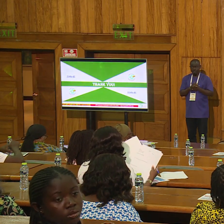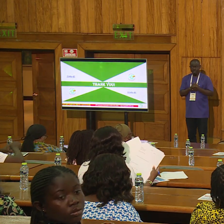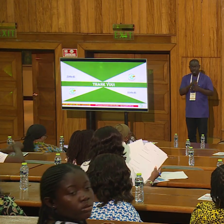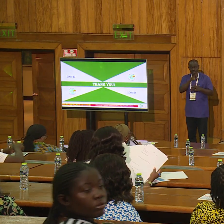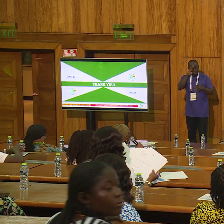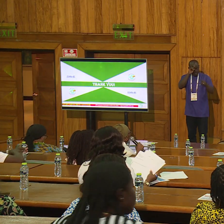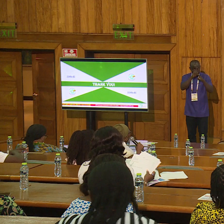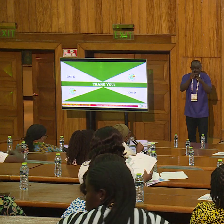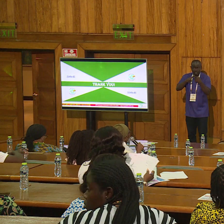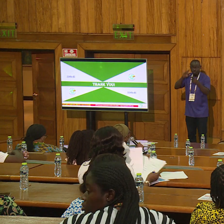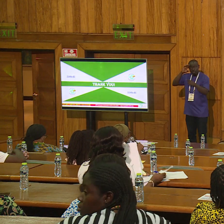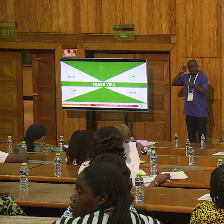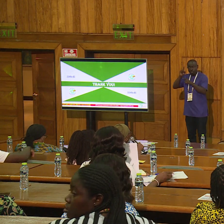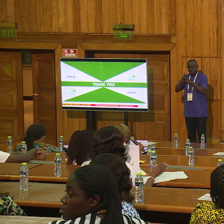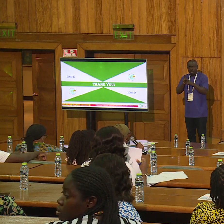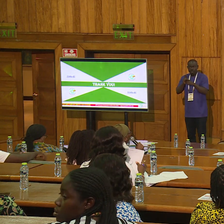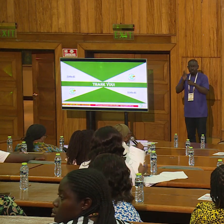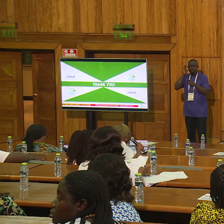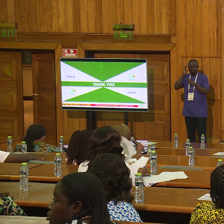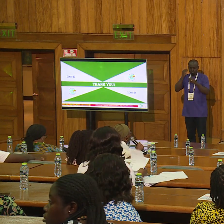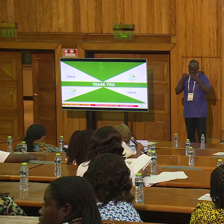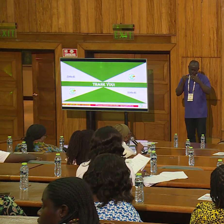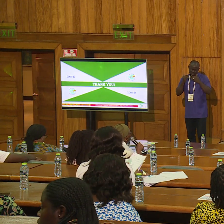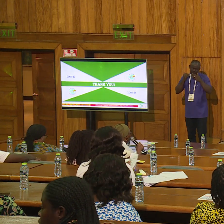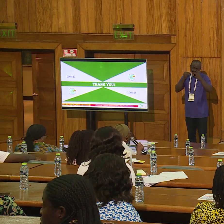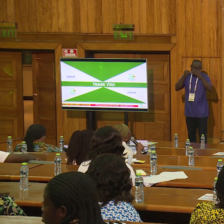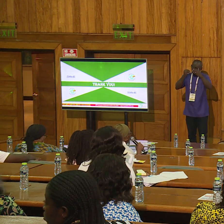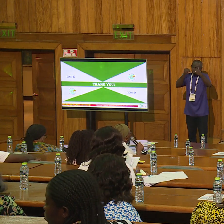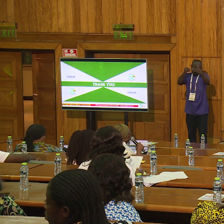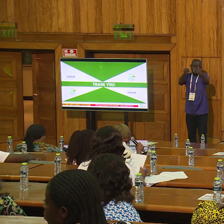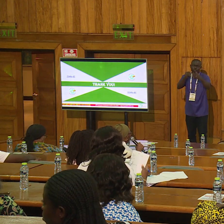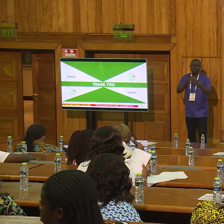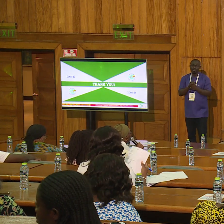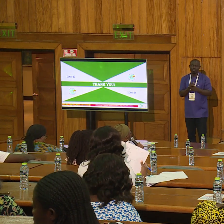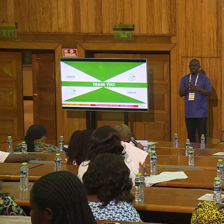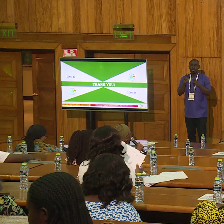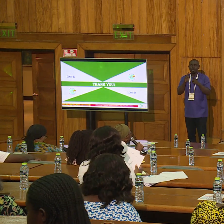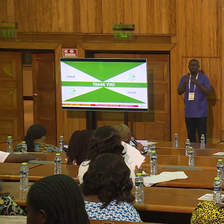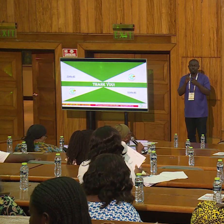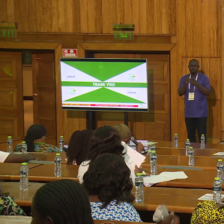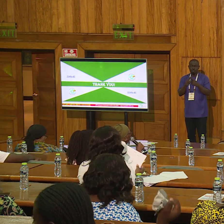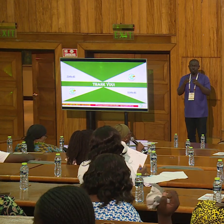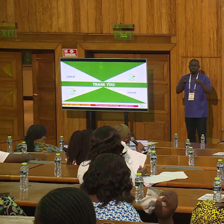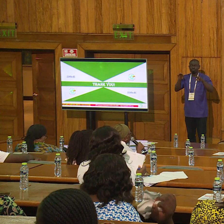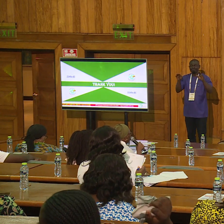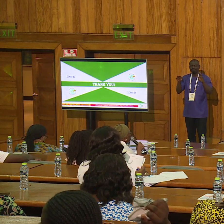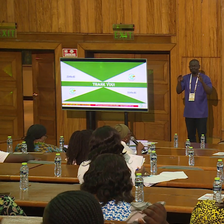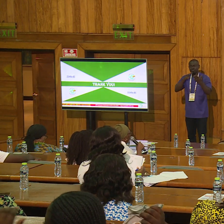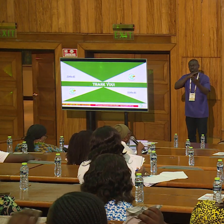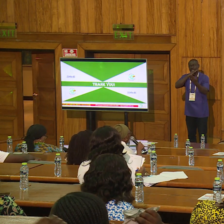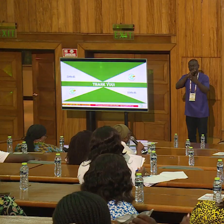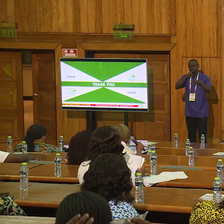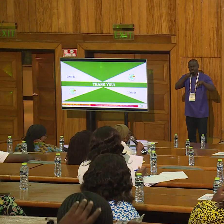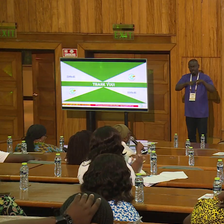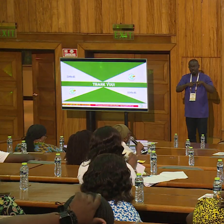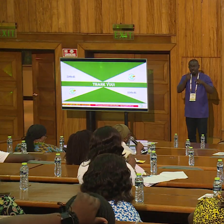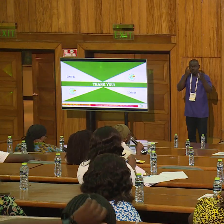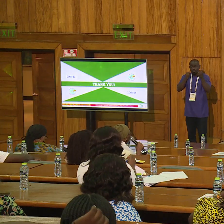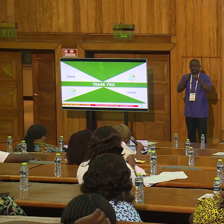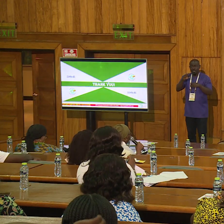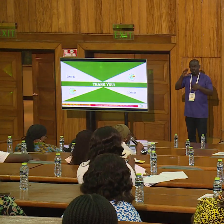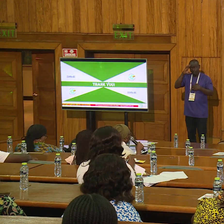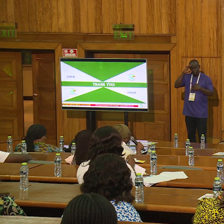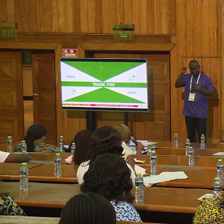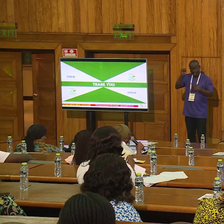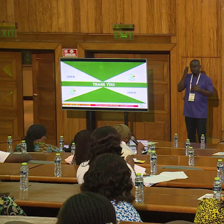to brother will go a long way to end AIDS, because men will be